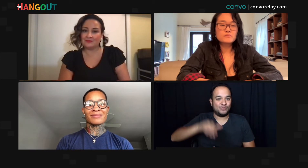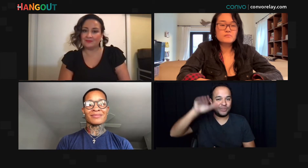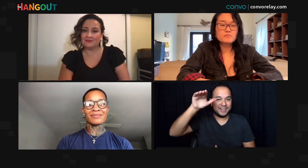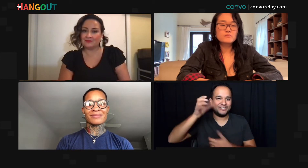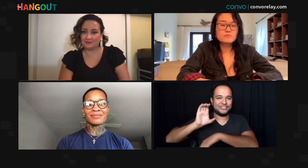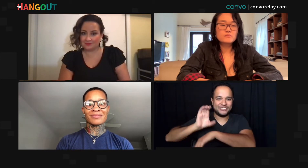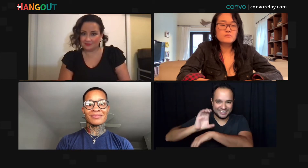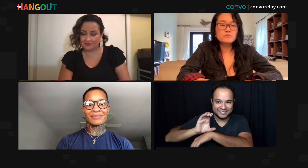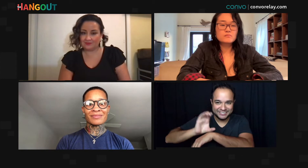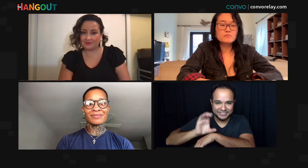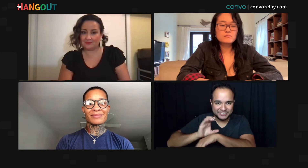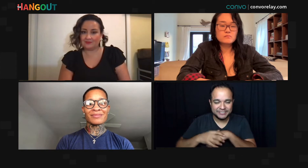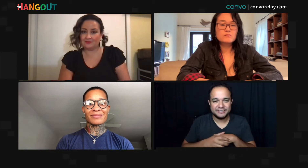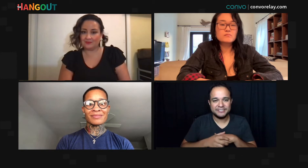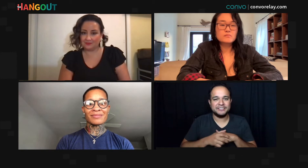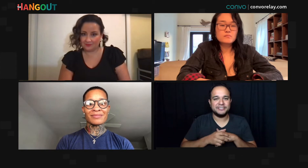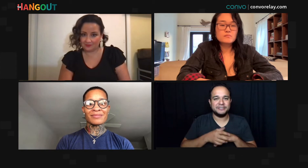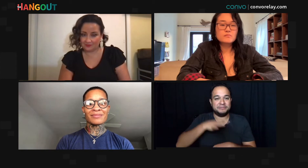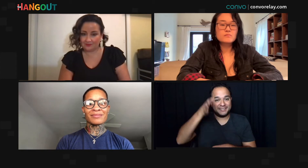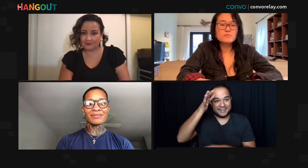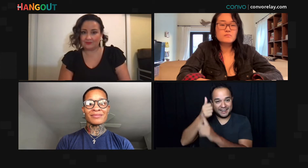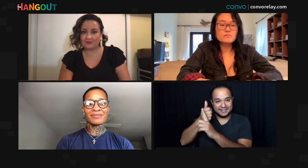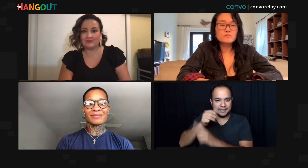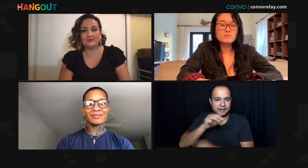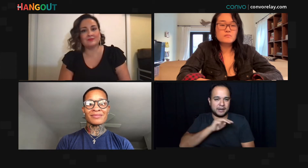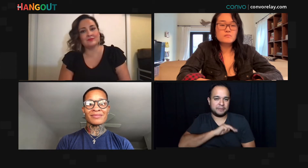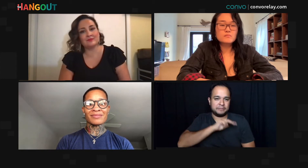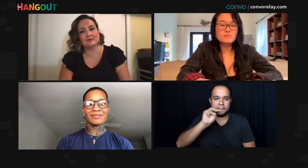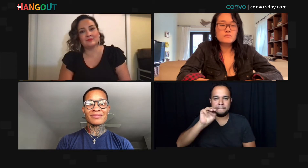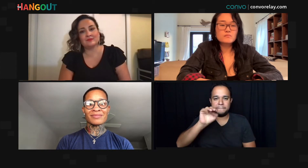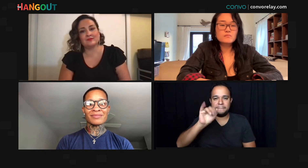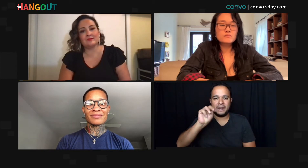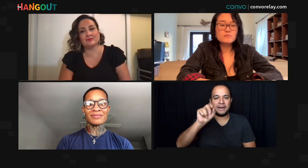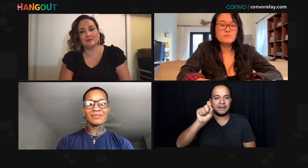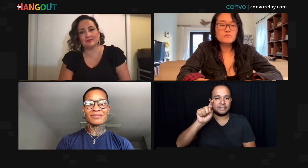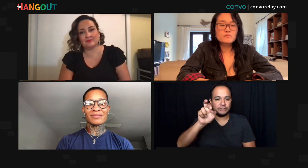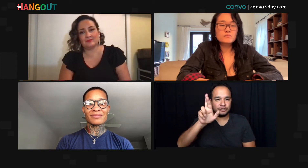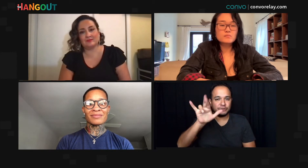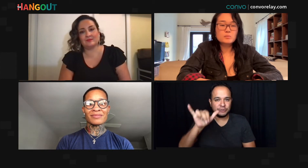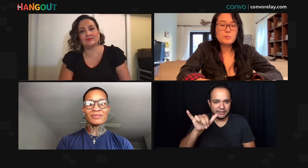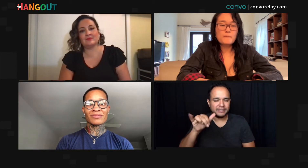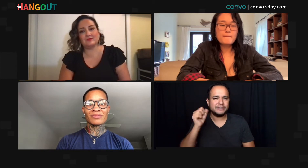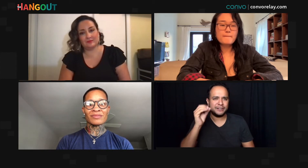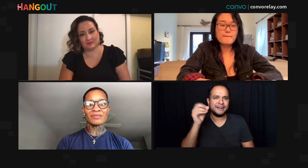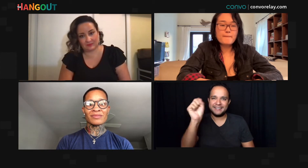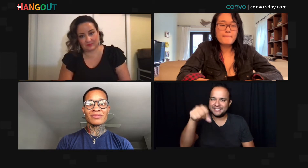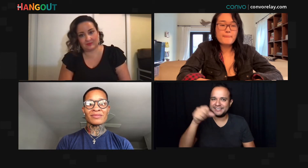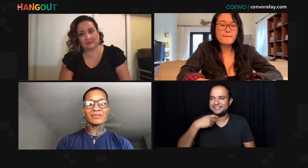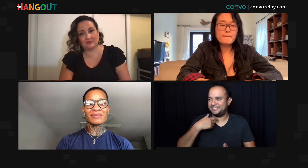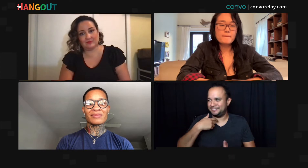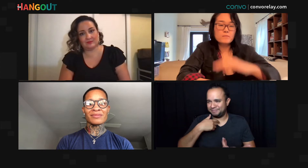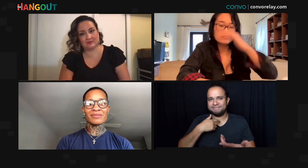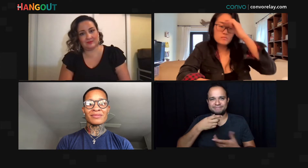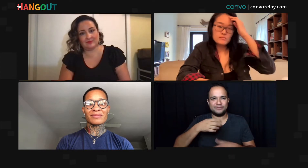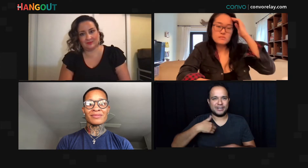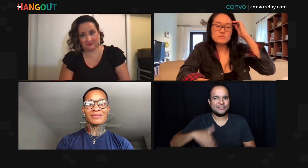hearing, and we grew up regularly attending church. My dad was involved in